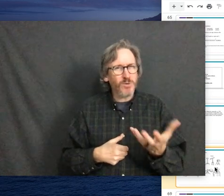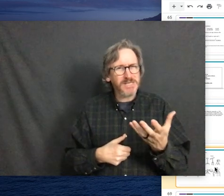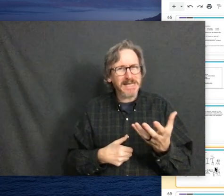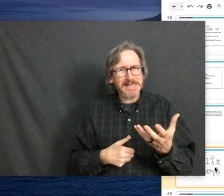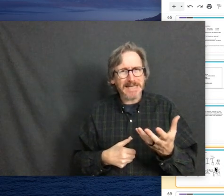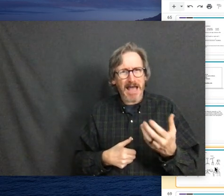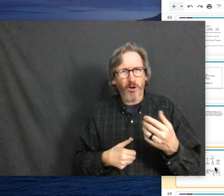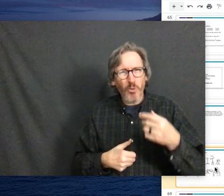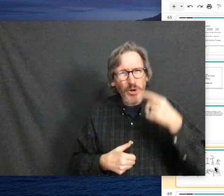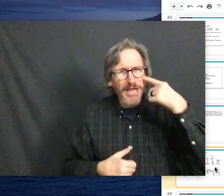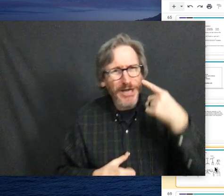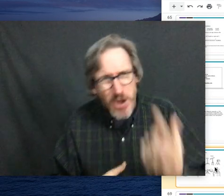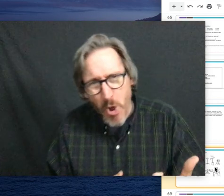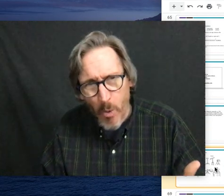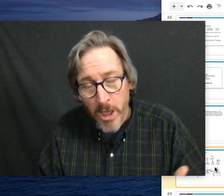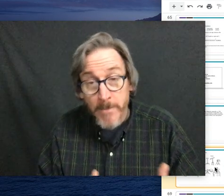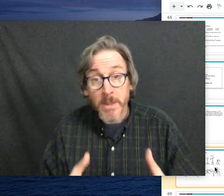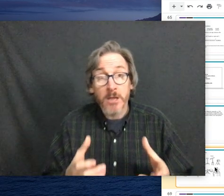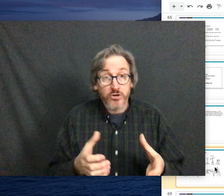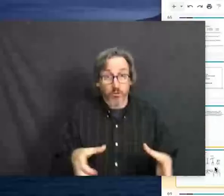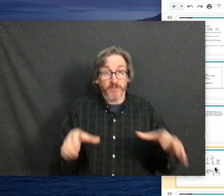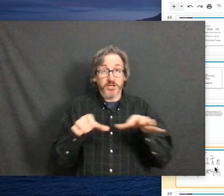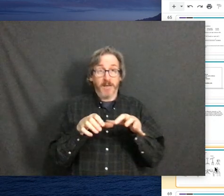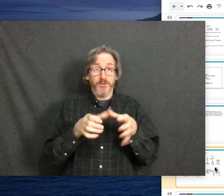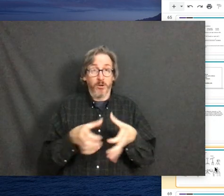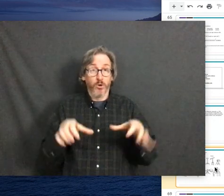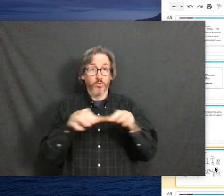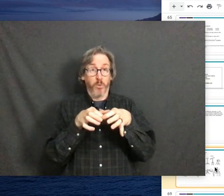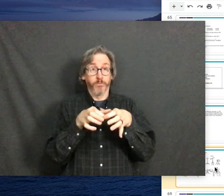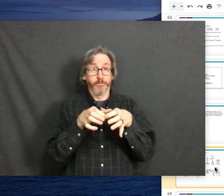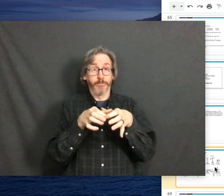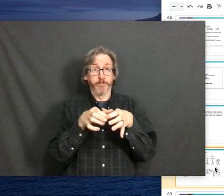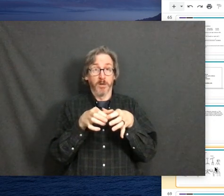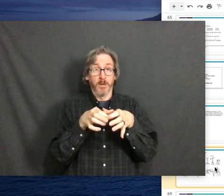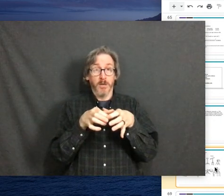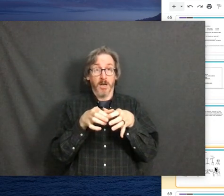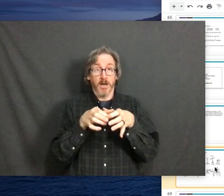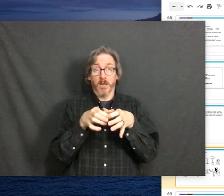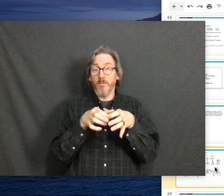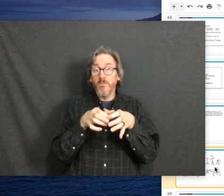For most things like that, we know. Draw the shape.